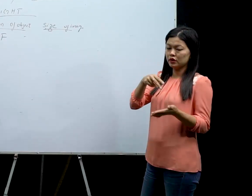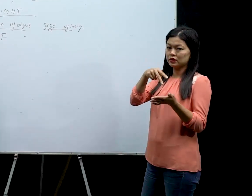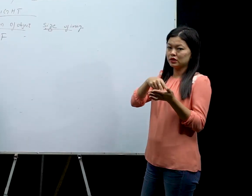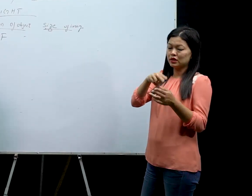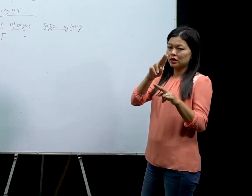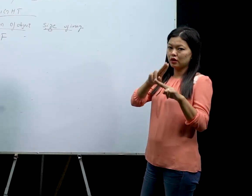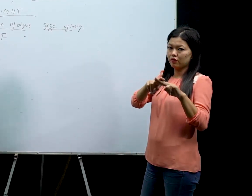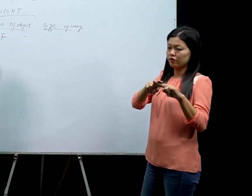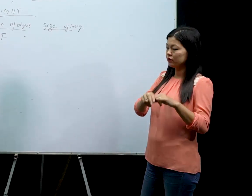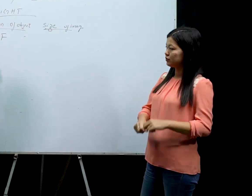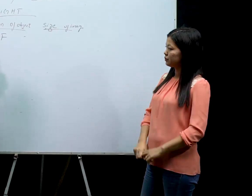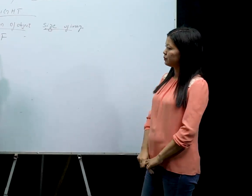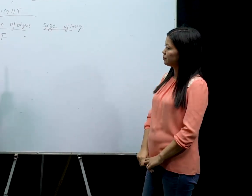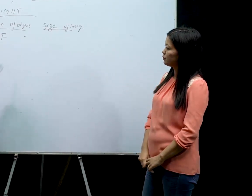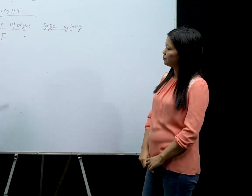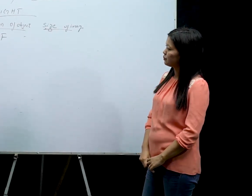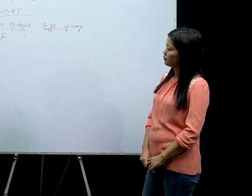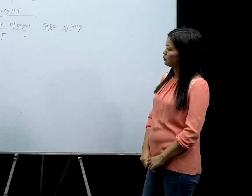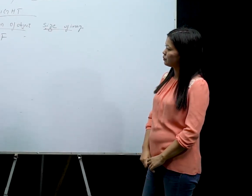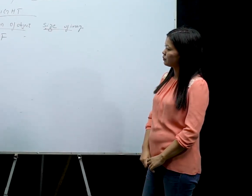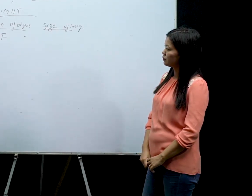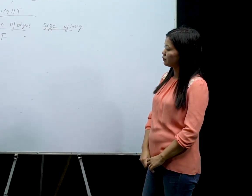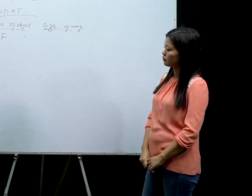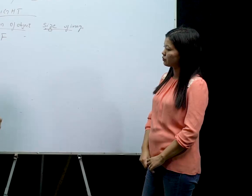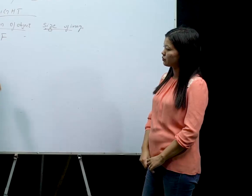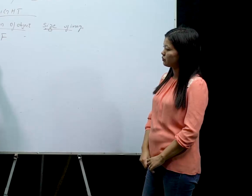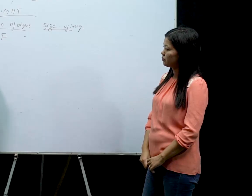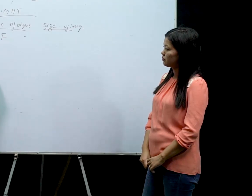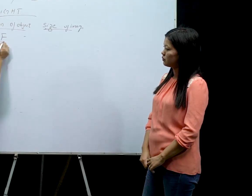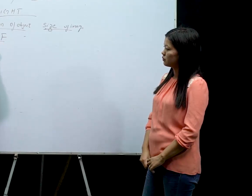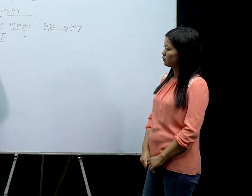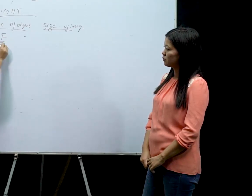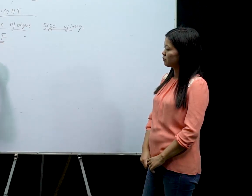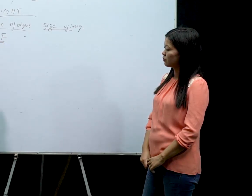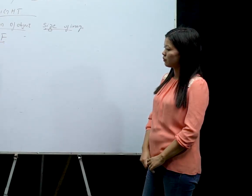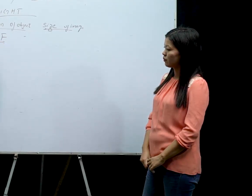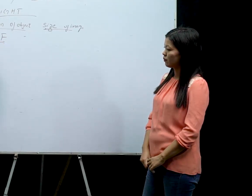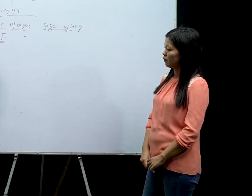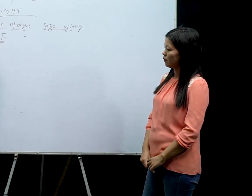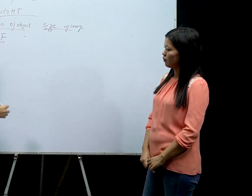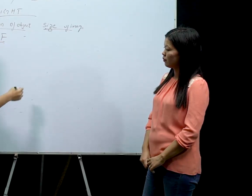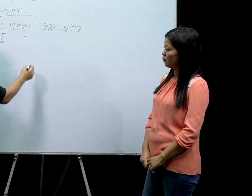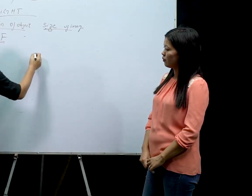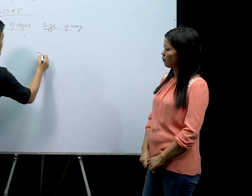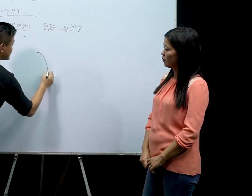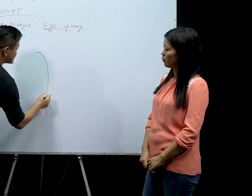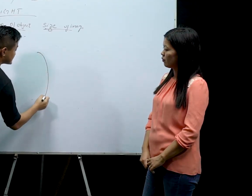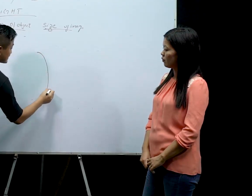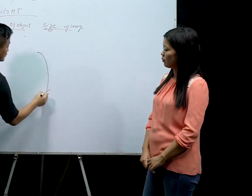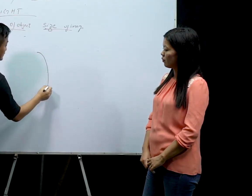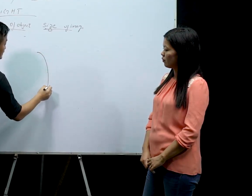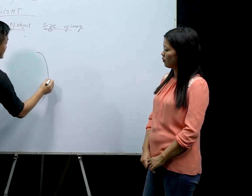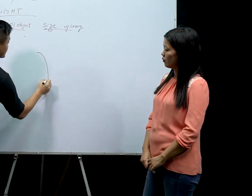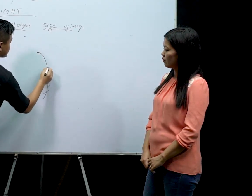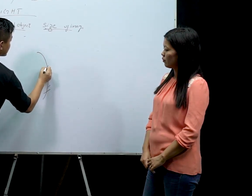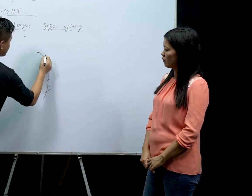Okay, so students, now the position of the object would be at F. Okay, so this is